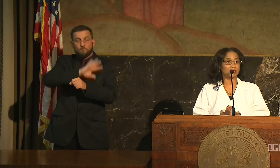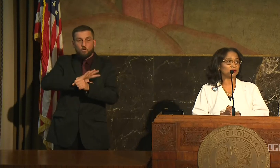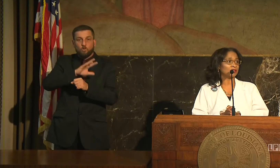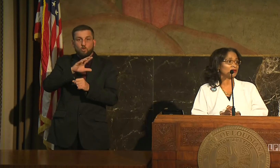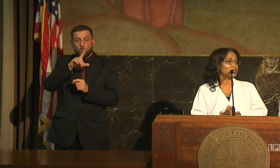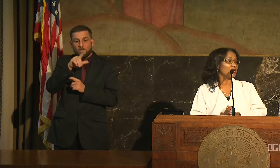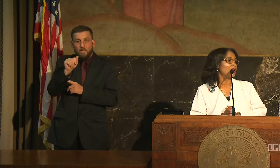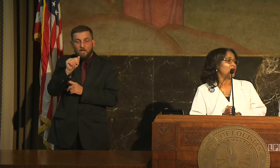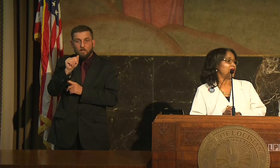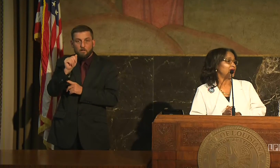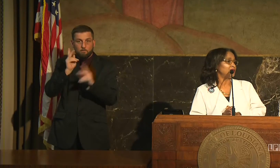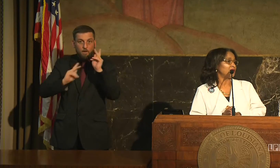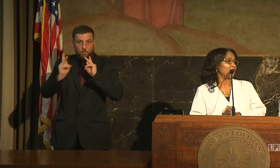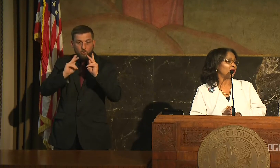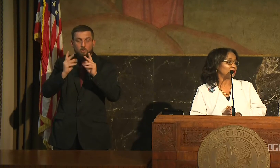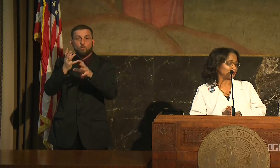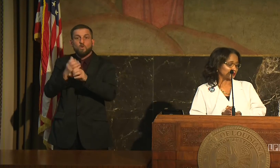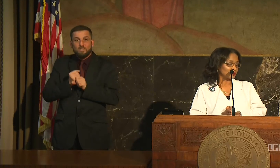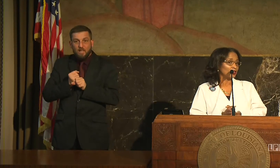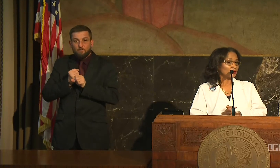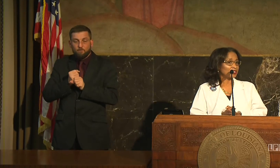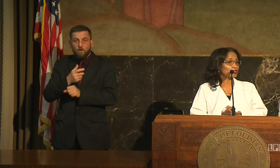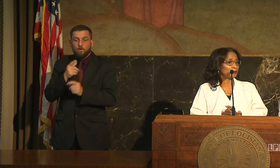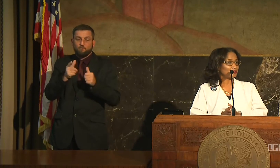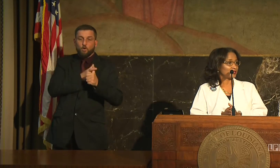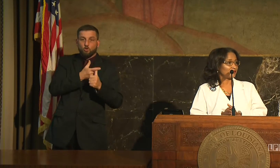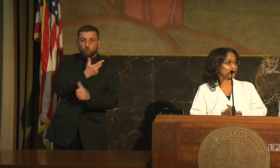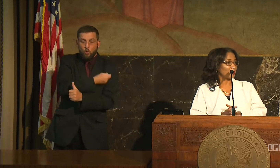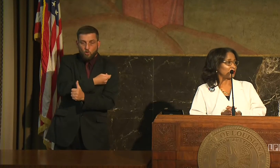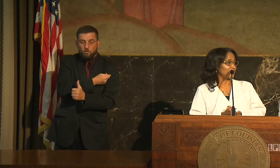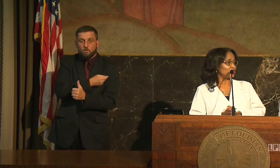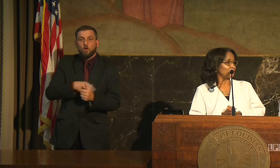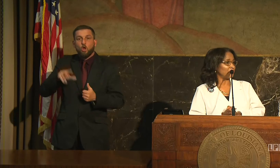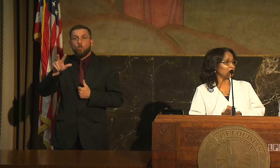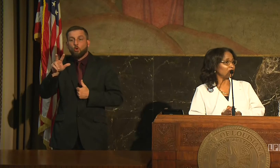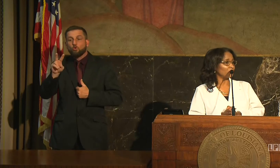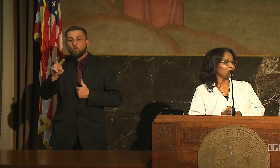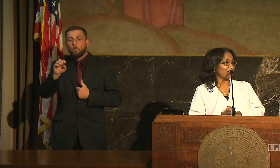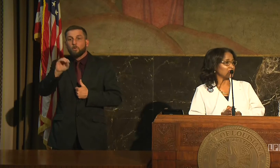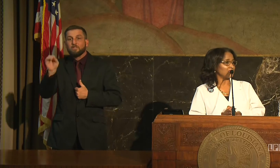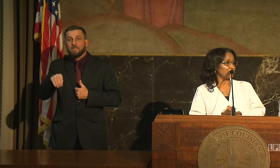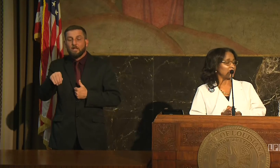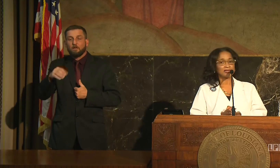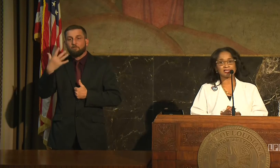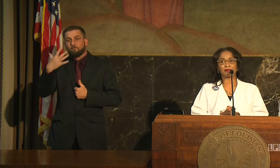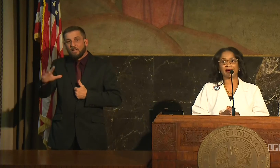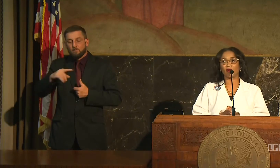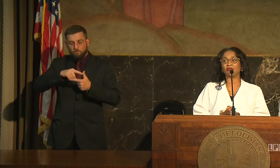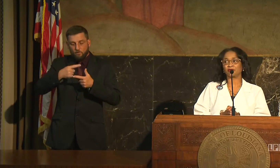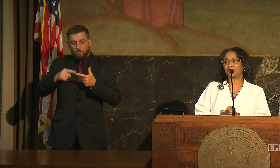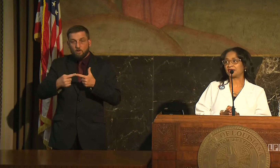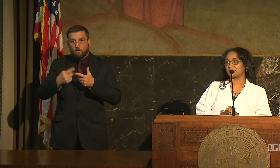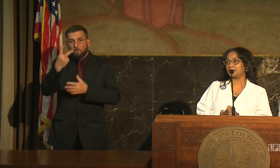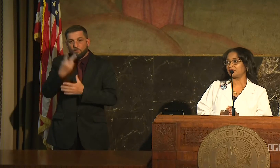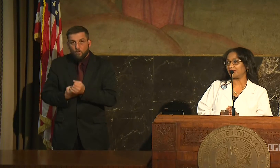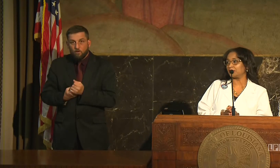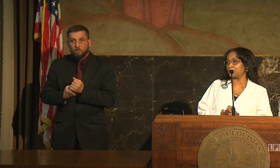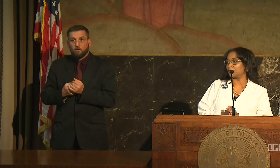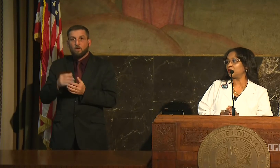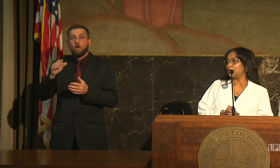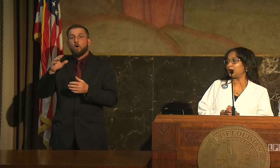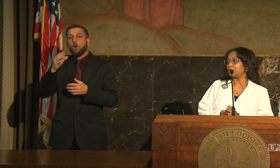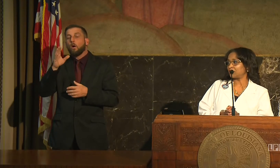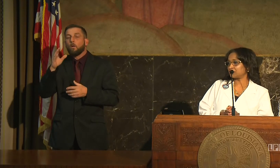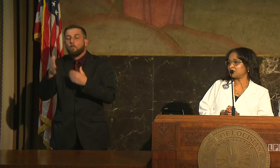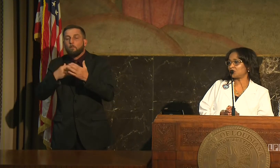initial or single dose, and 32% of the population being fully vaccinated, and that's by all 3 vaccines